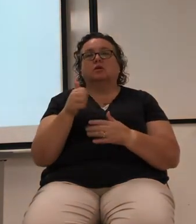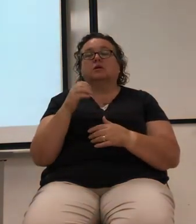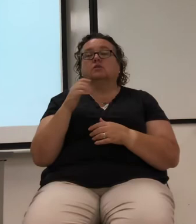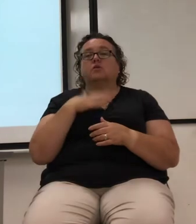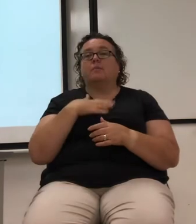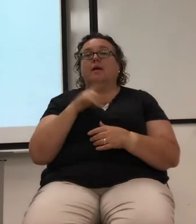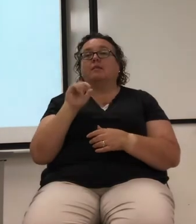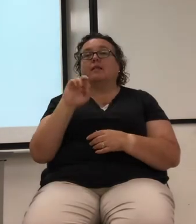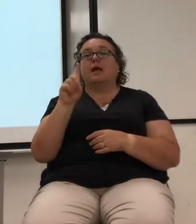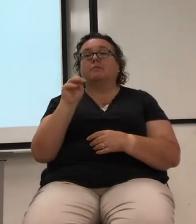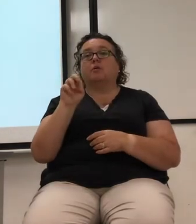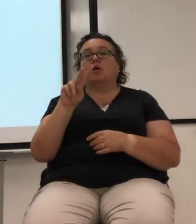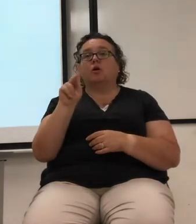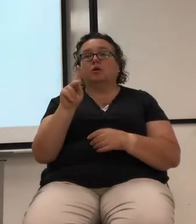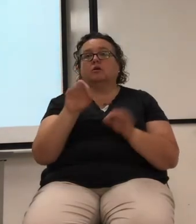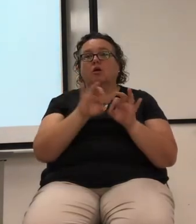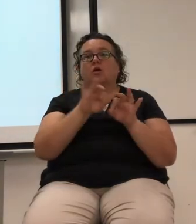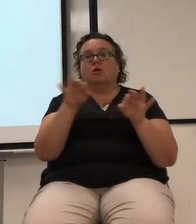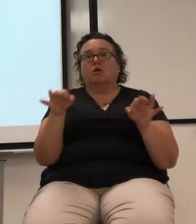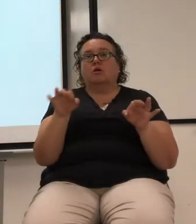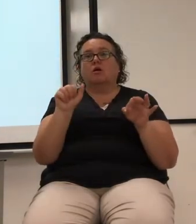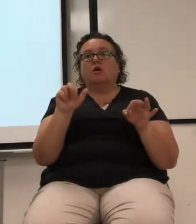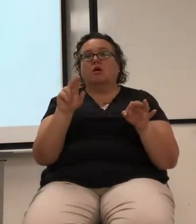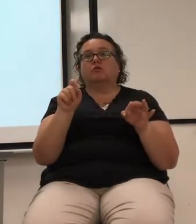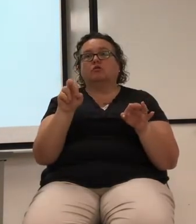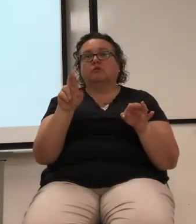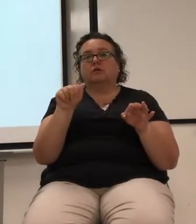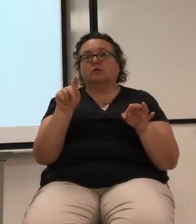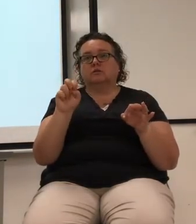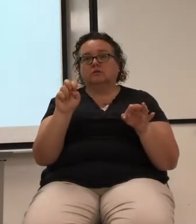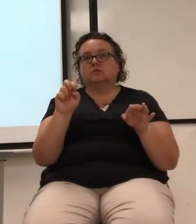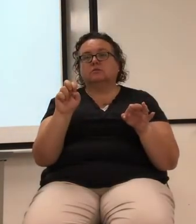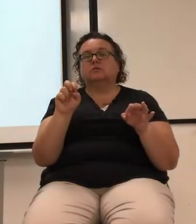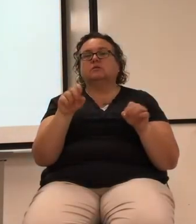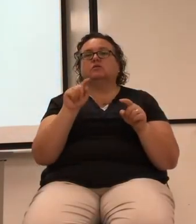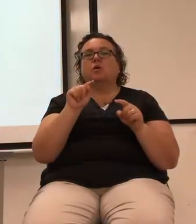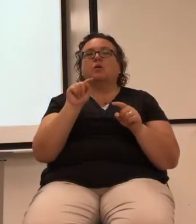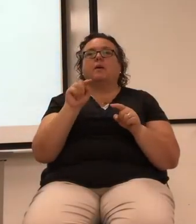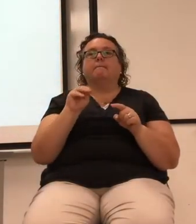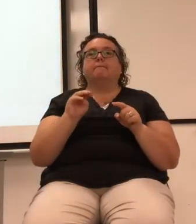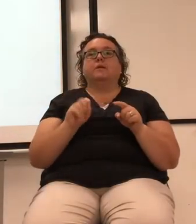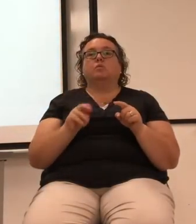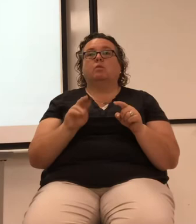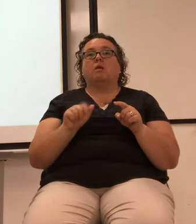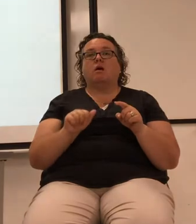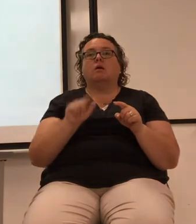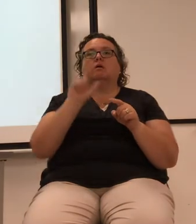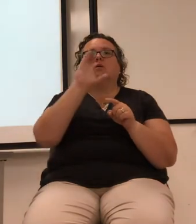landmark, arcuate artery, so that's medulla, up there, cortex. Okay.